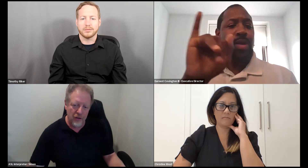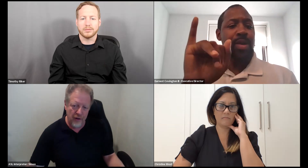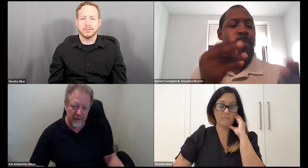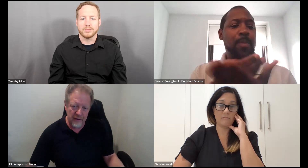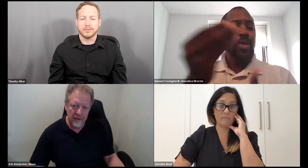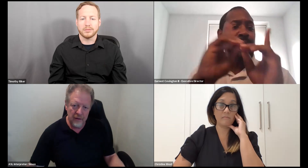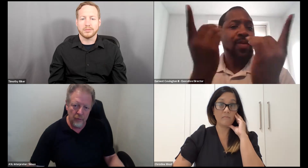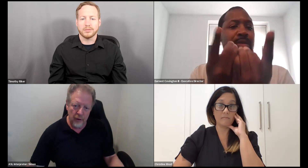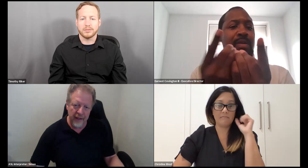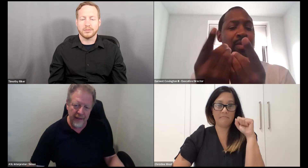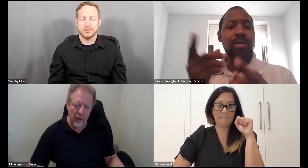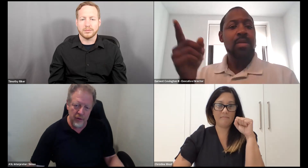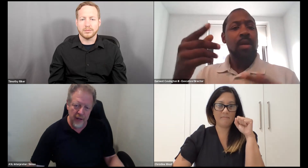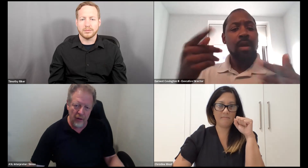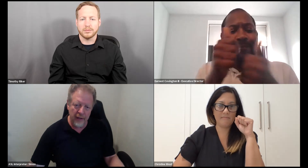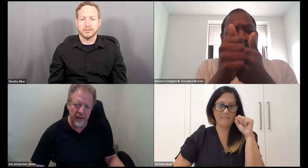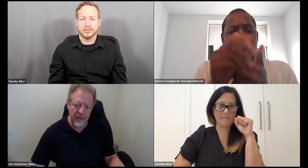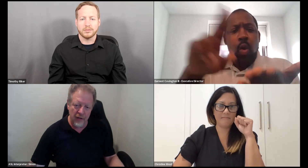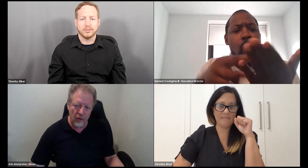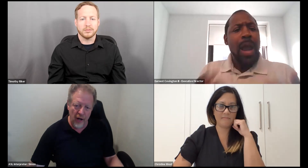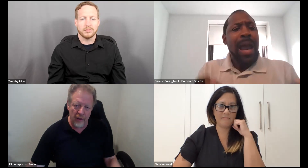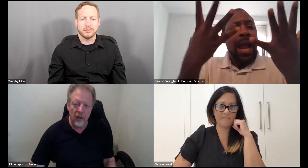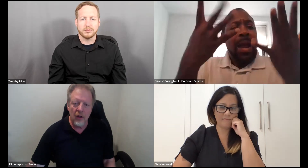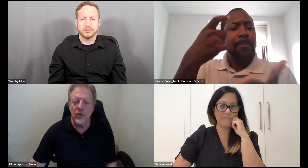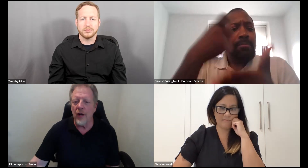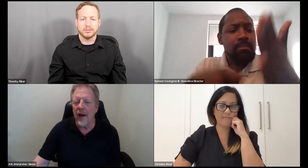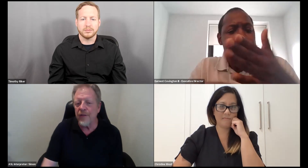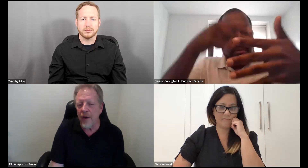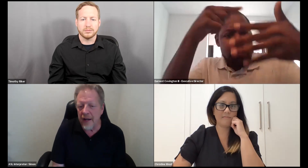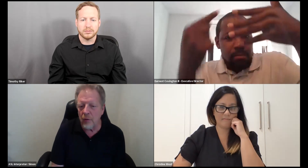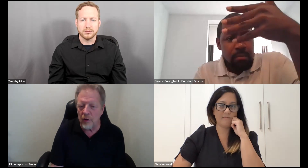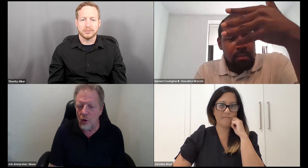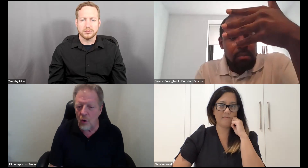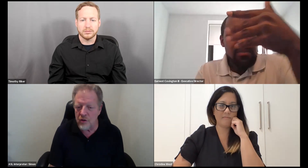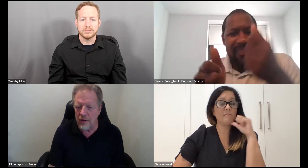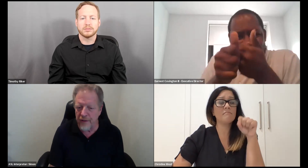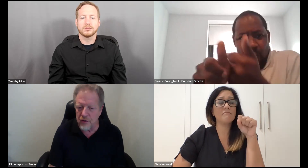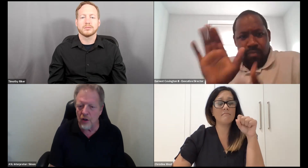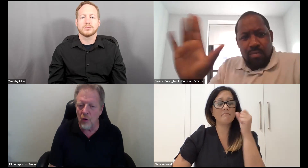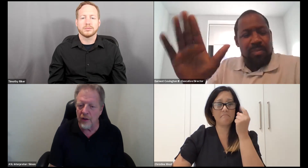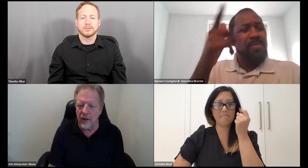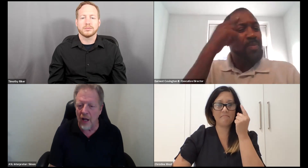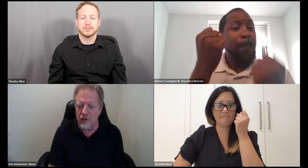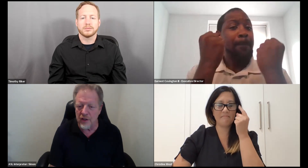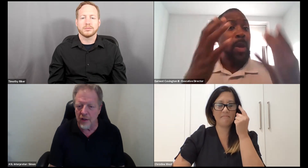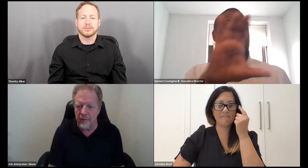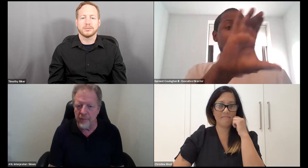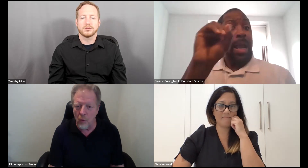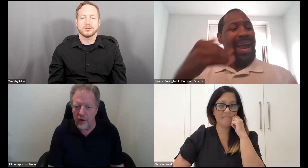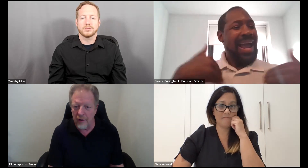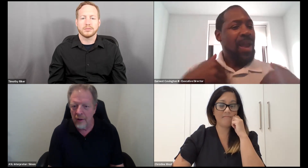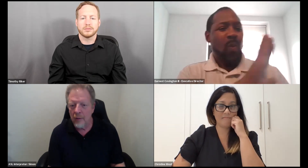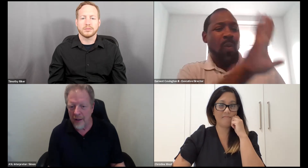that contract. That's how it's outlined in the state of Rhode Island. So you have to find out what the costs are and the fees are according to the contracts that